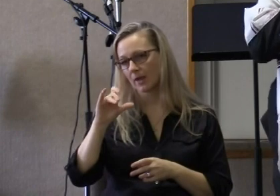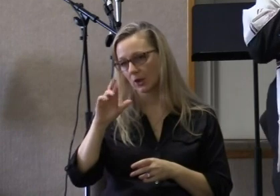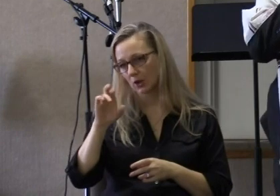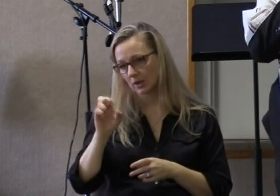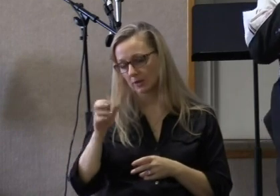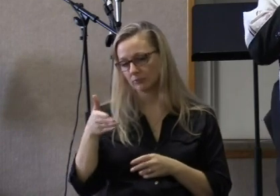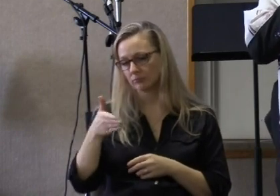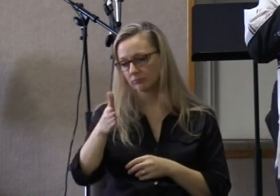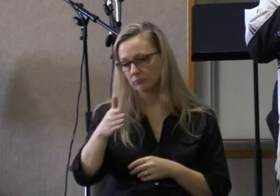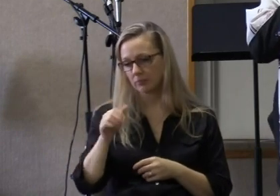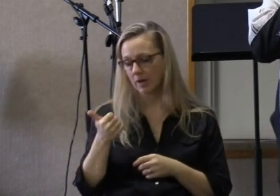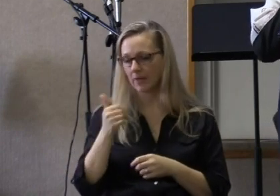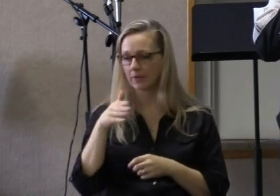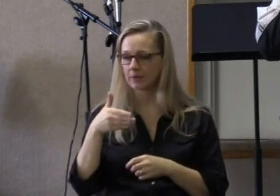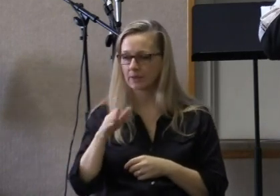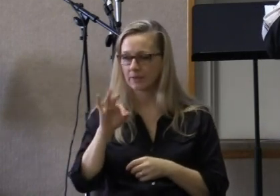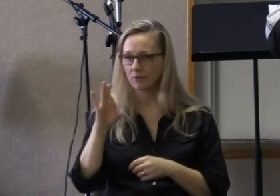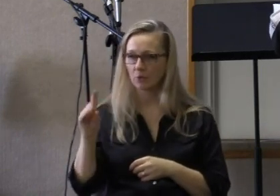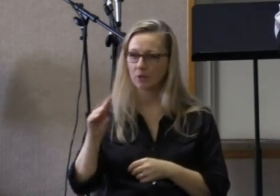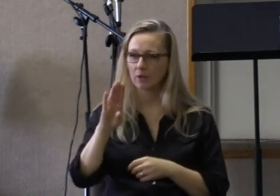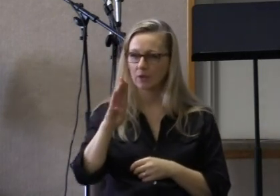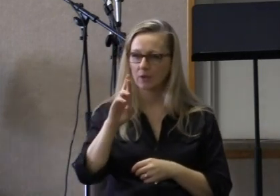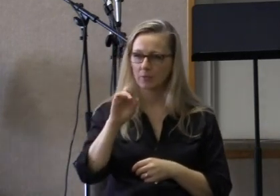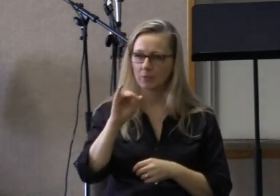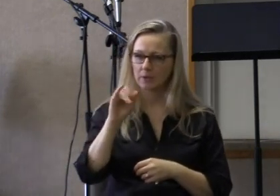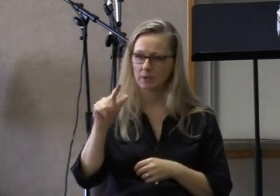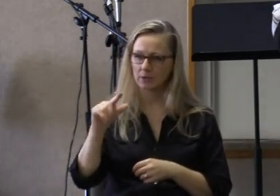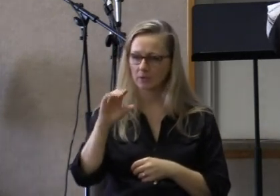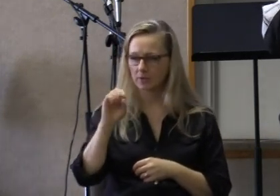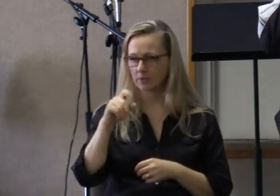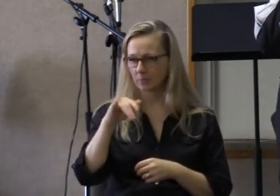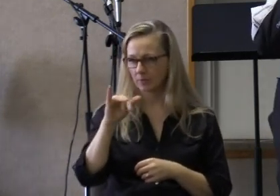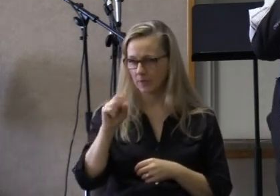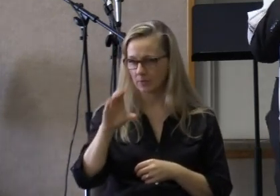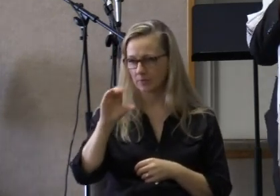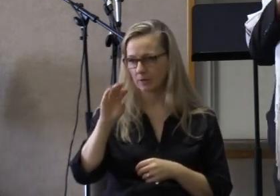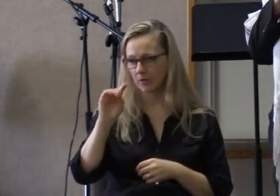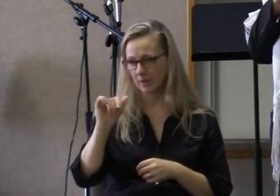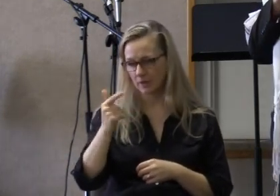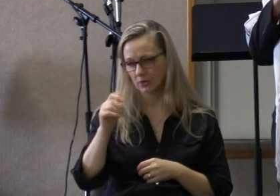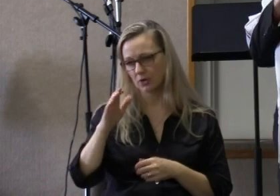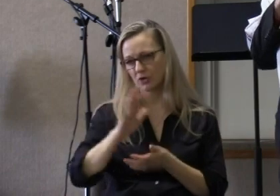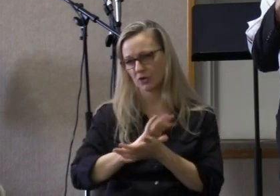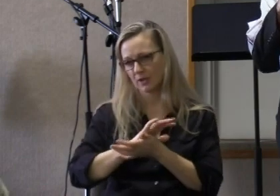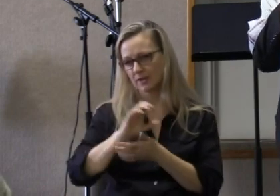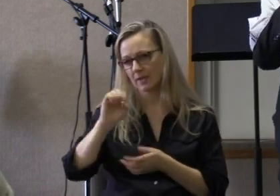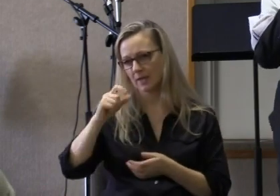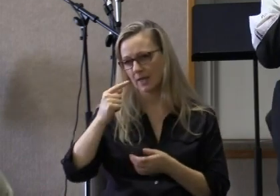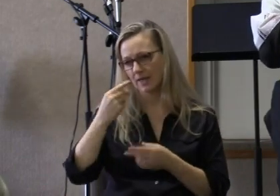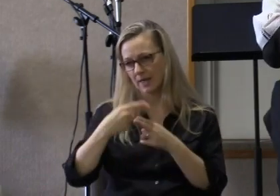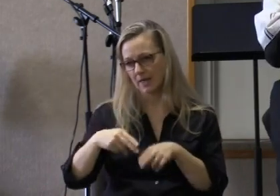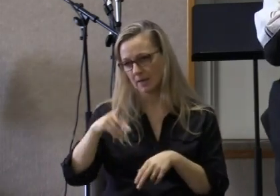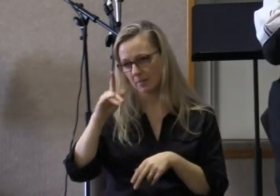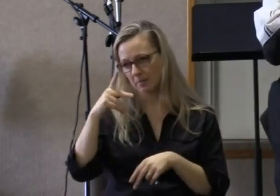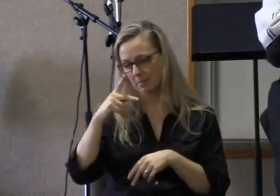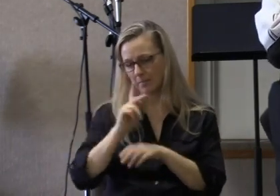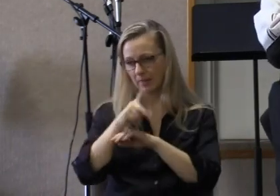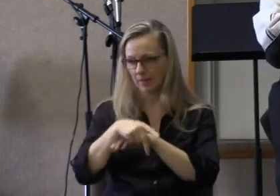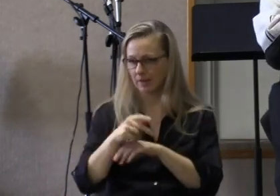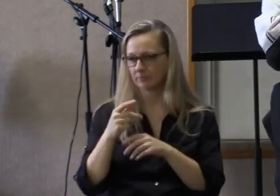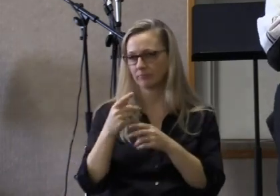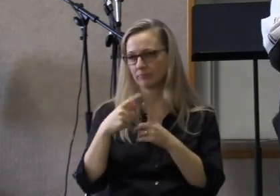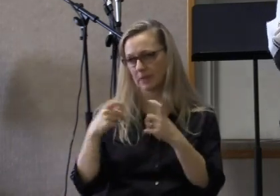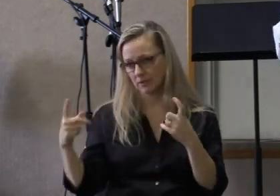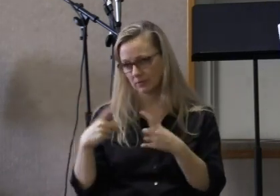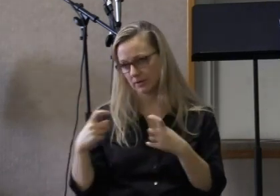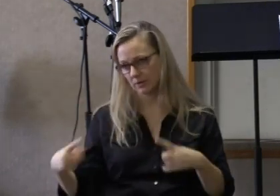anchovies or other seafood, Brussels sprouts, cottage cheese, and eggplant, to name a few. Now, some of us are going, yum, and some